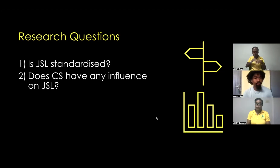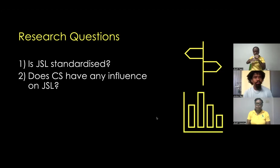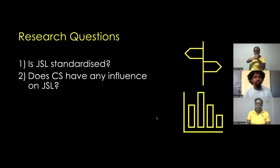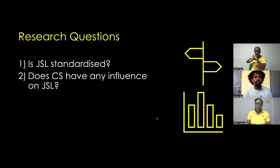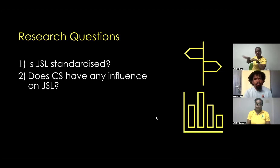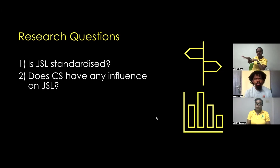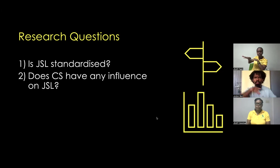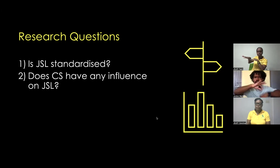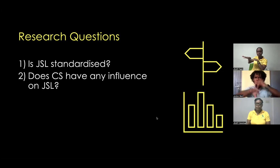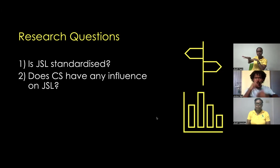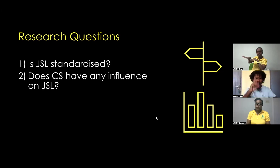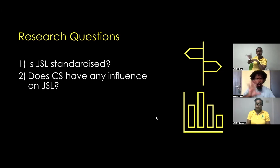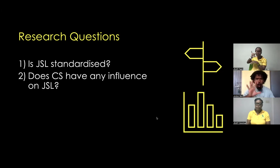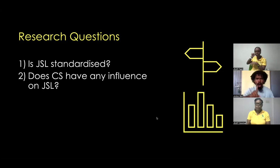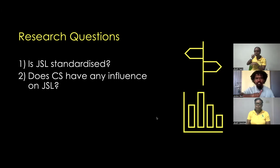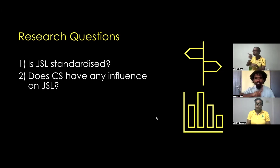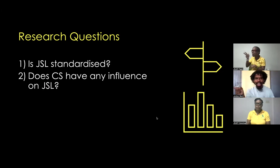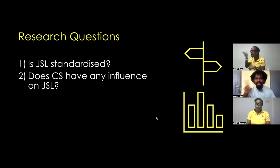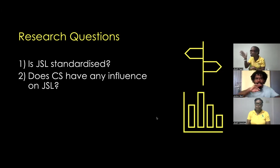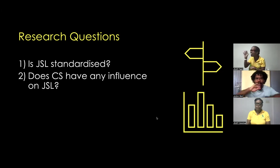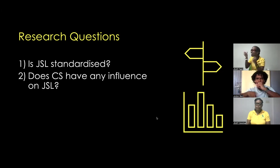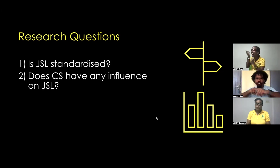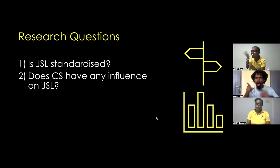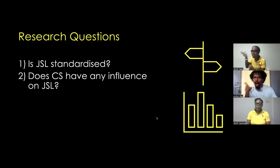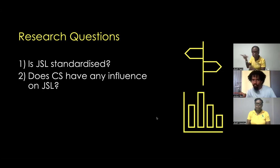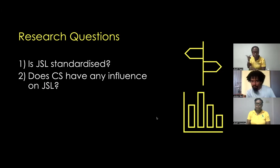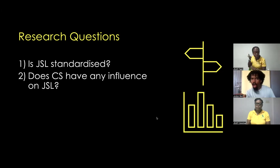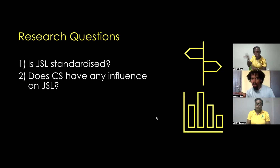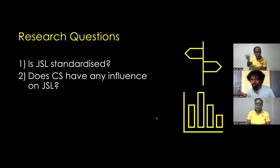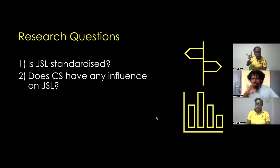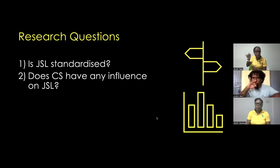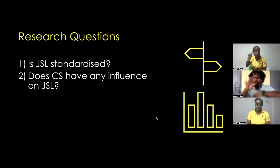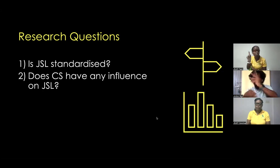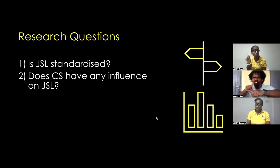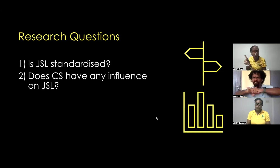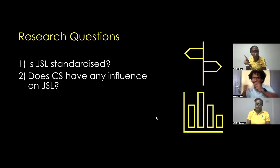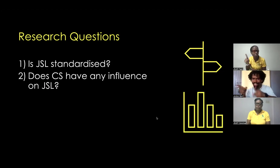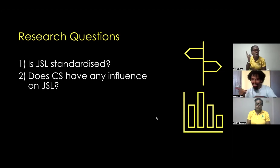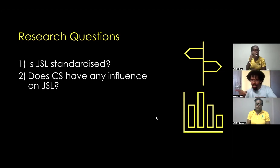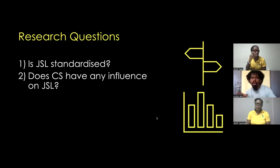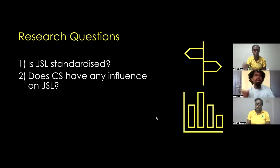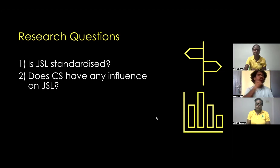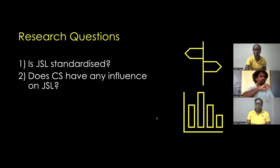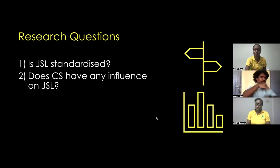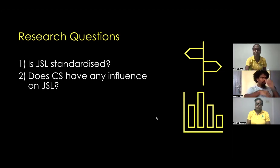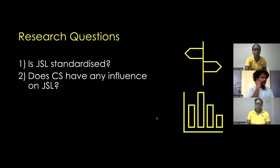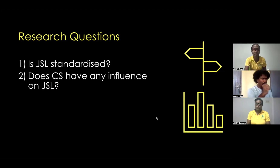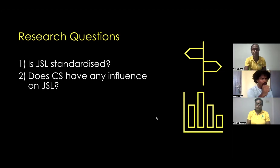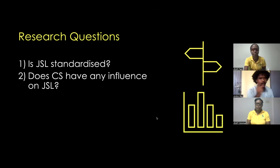Does country sign have any influence on JSL? So do we see country sign